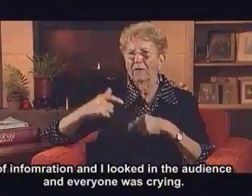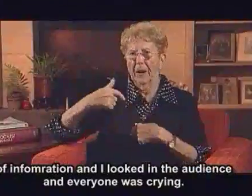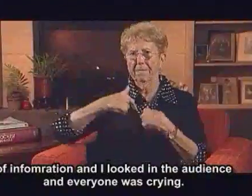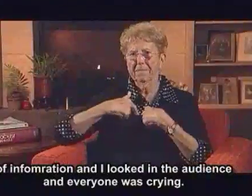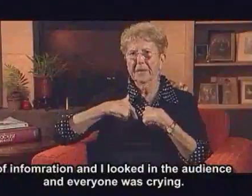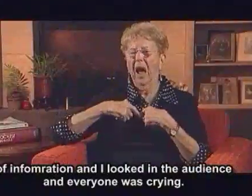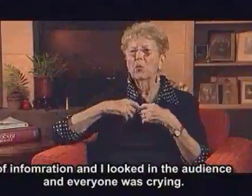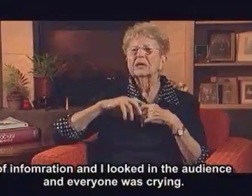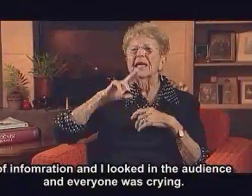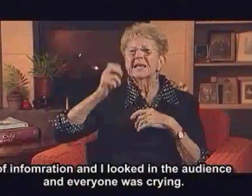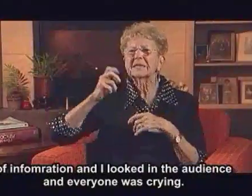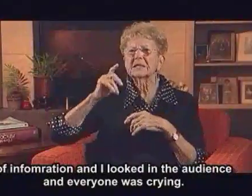was crying.